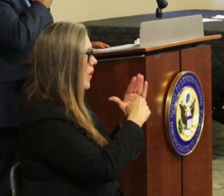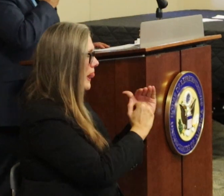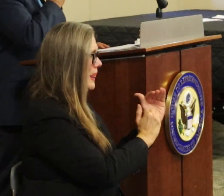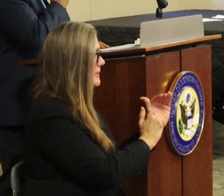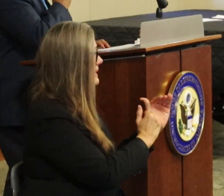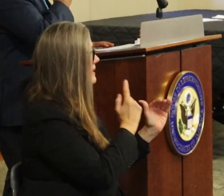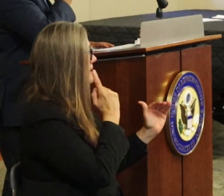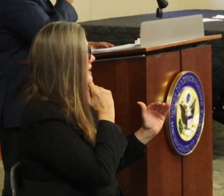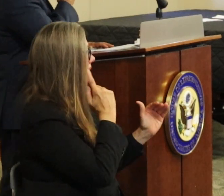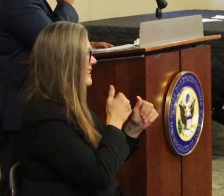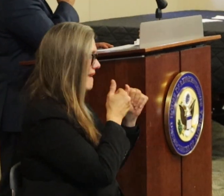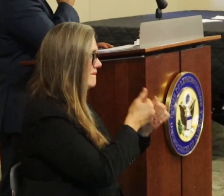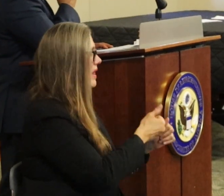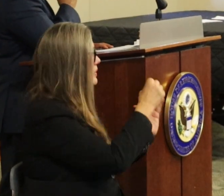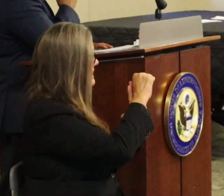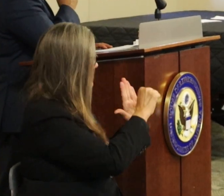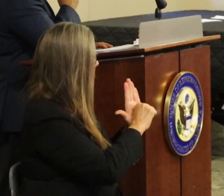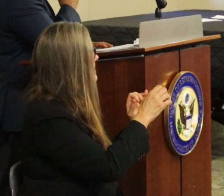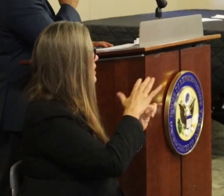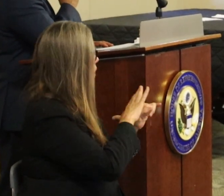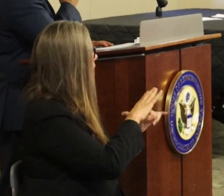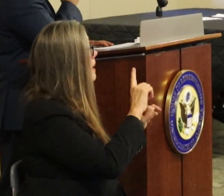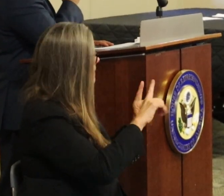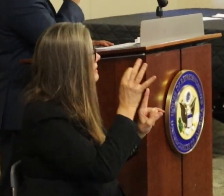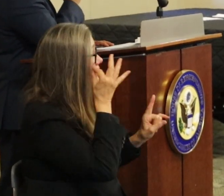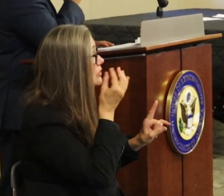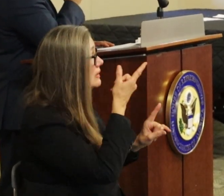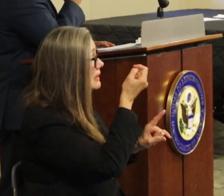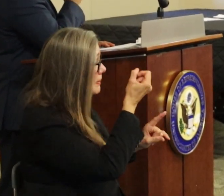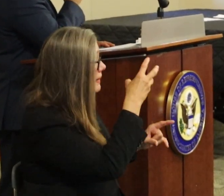education standards. But the federal government does play a role.